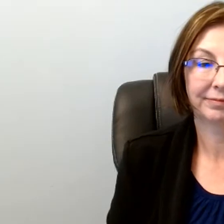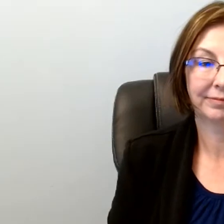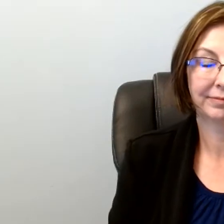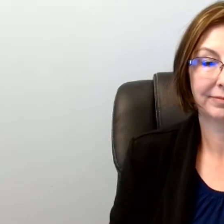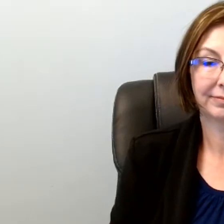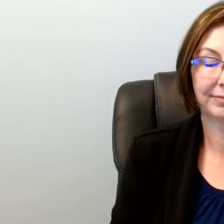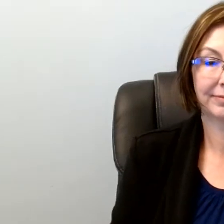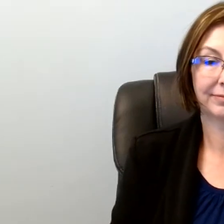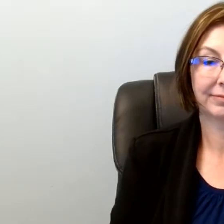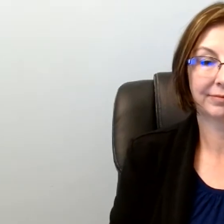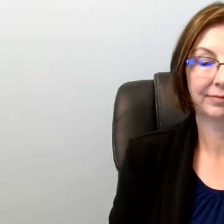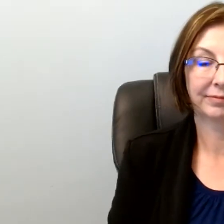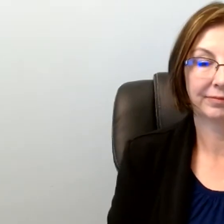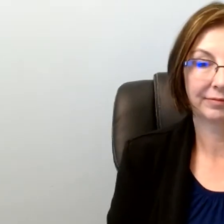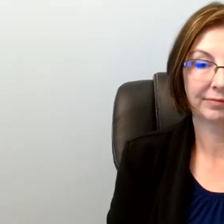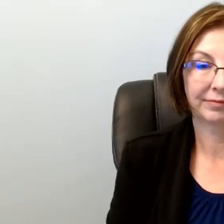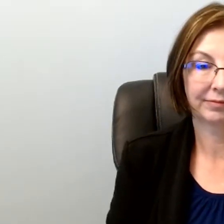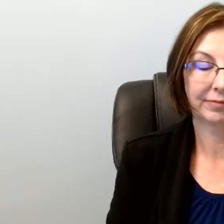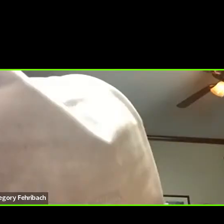much.